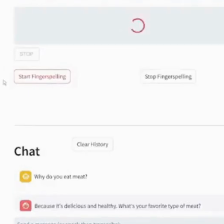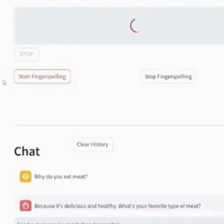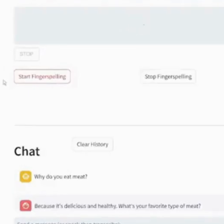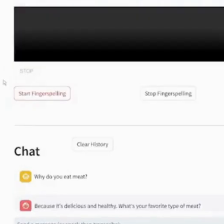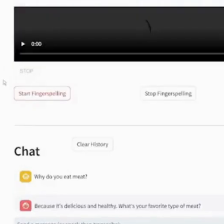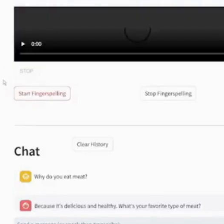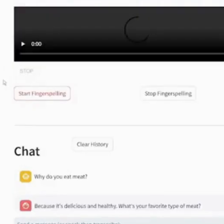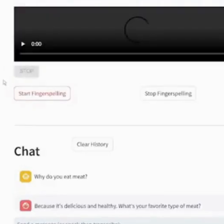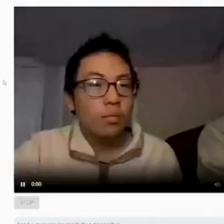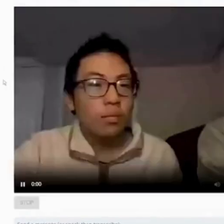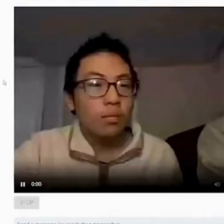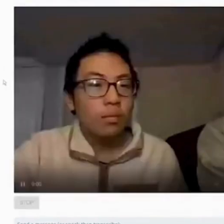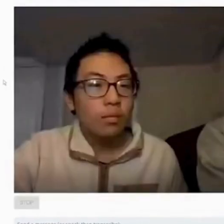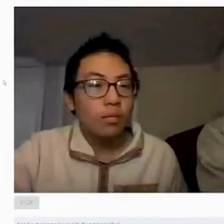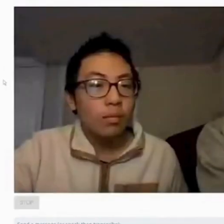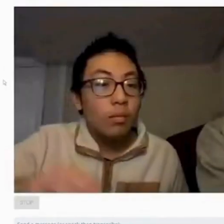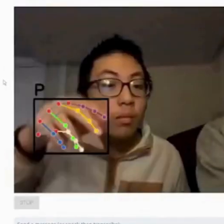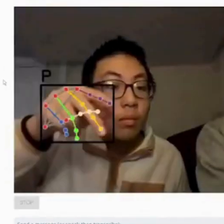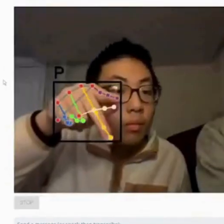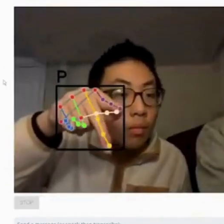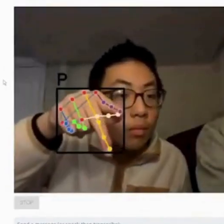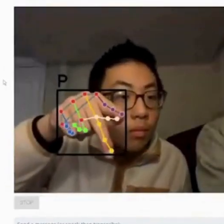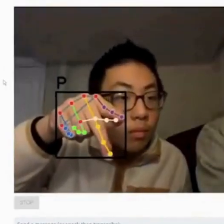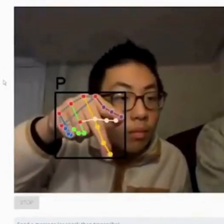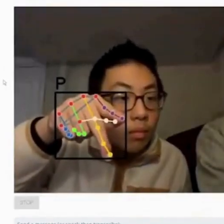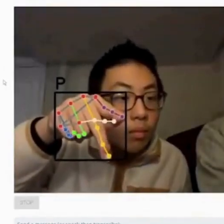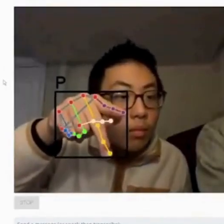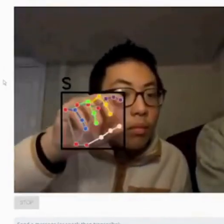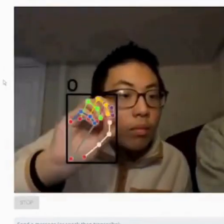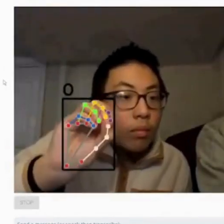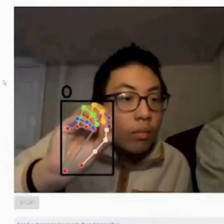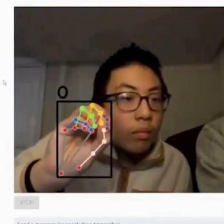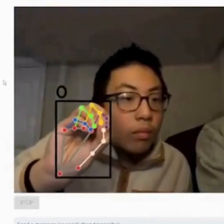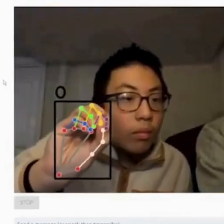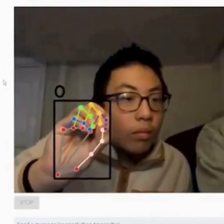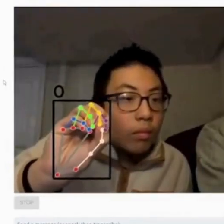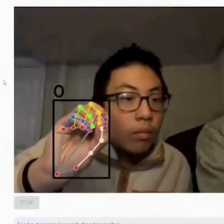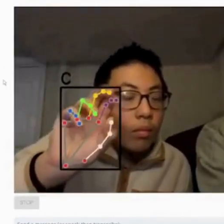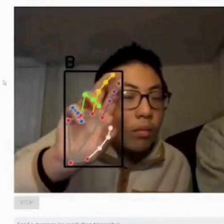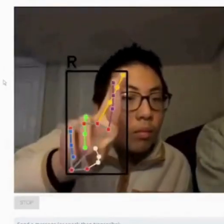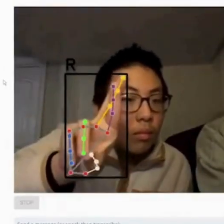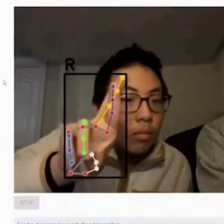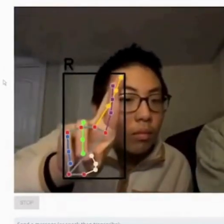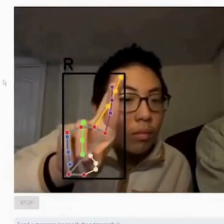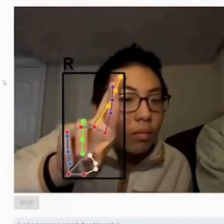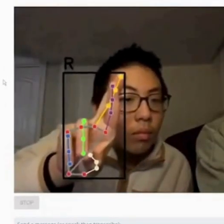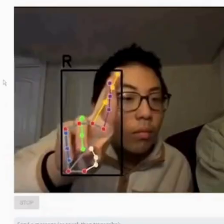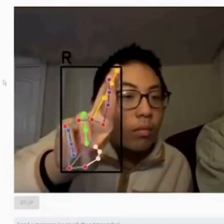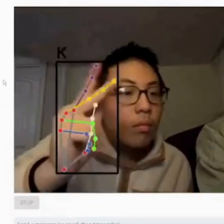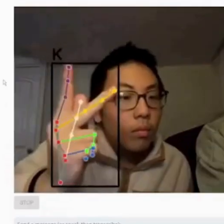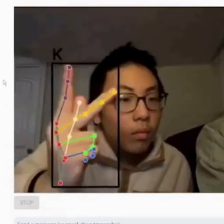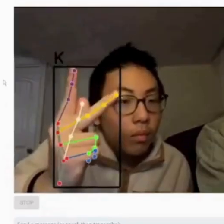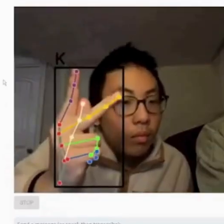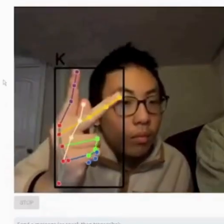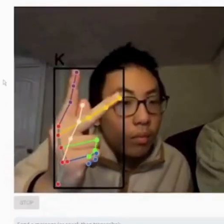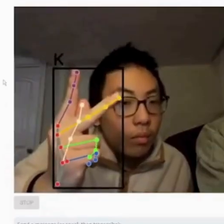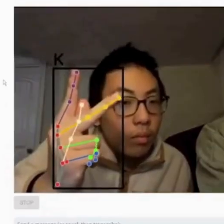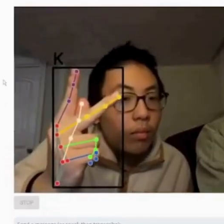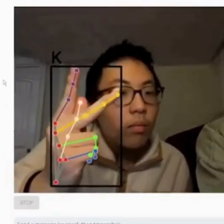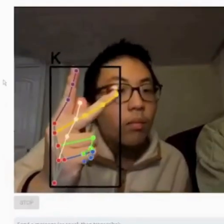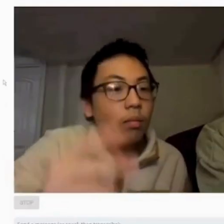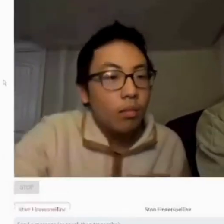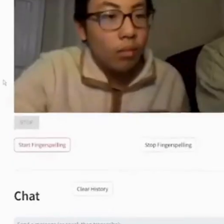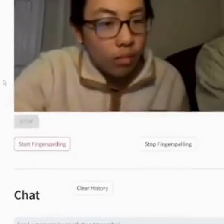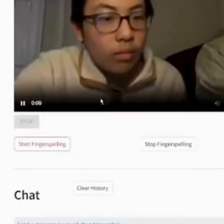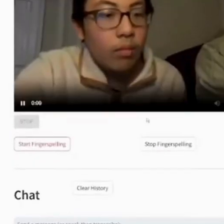detecting landmarks, but it is on the hands only, and it is continuous, because fingerspelling is static, hand shapes. We'll store all of